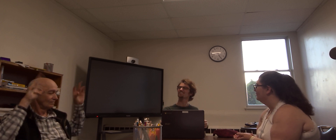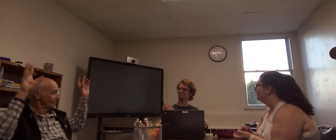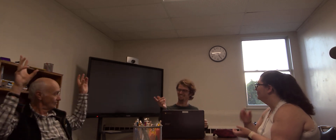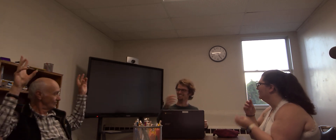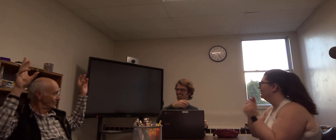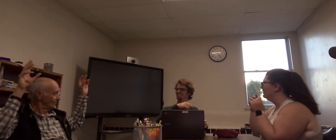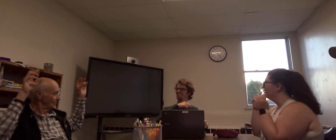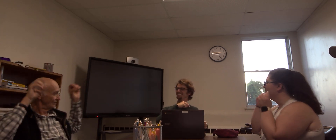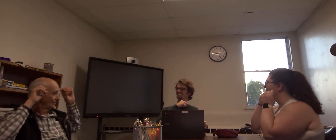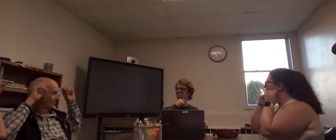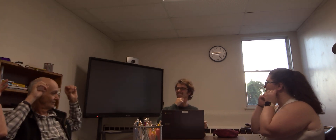That's got it.